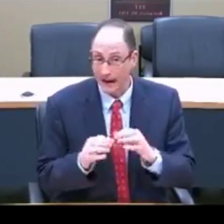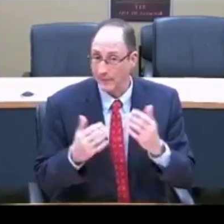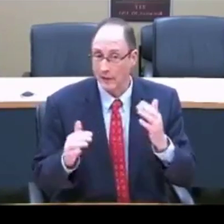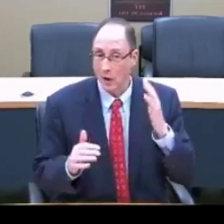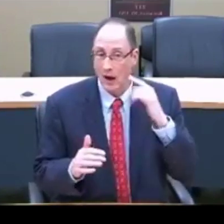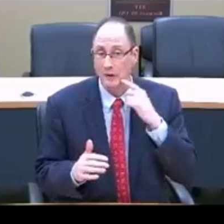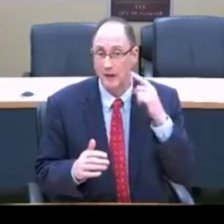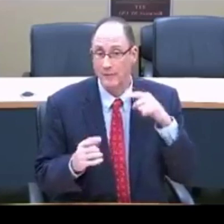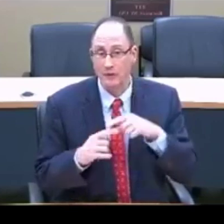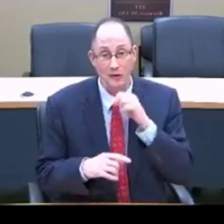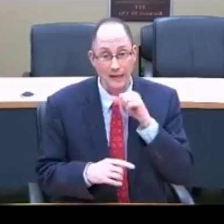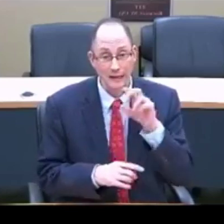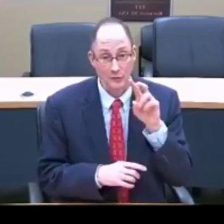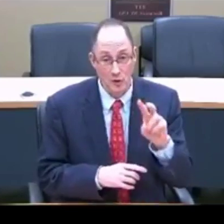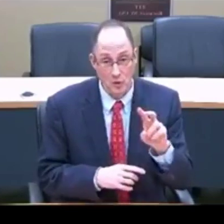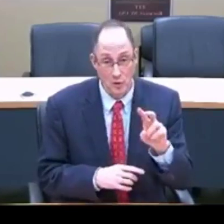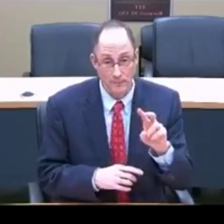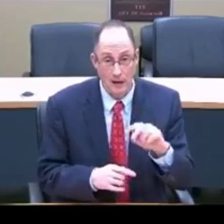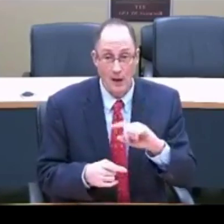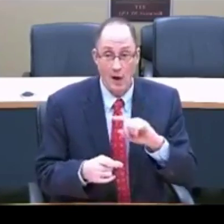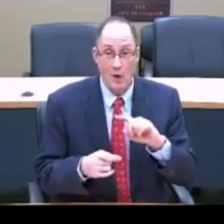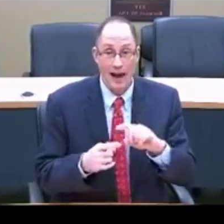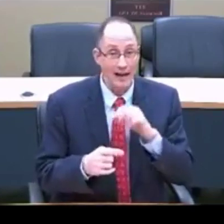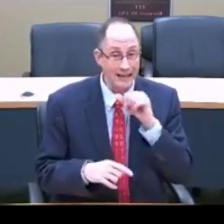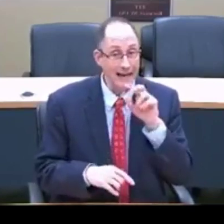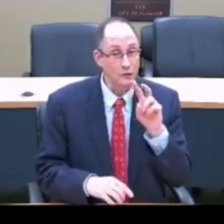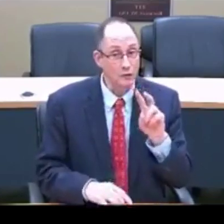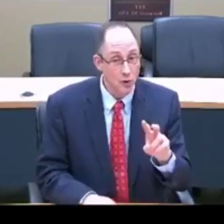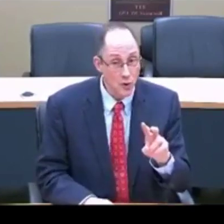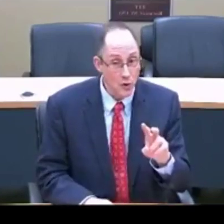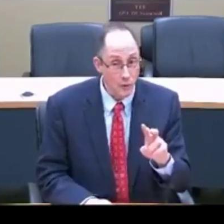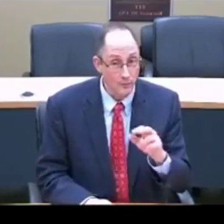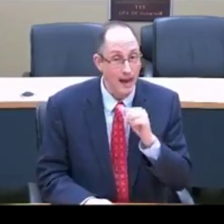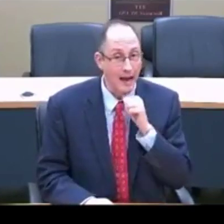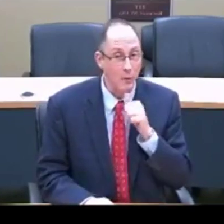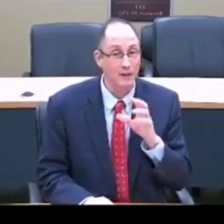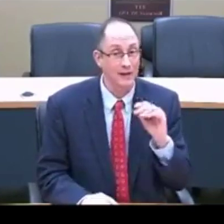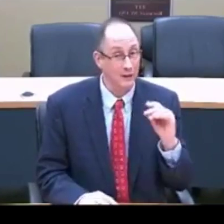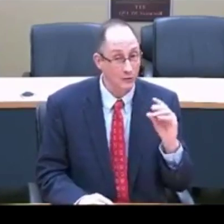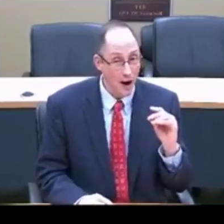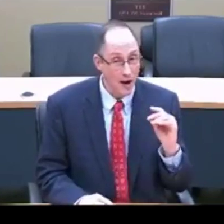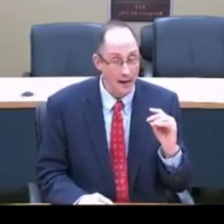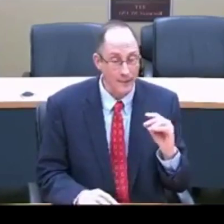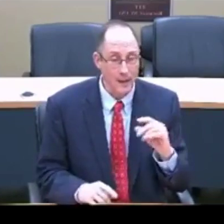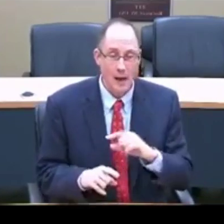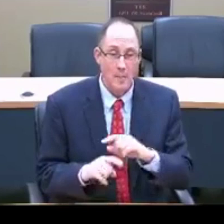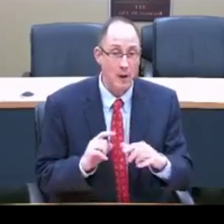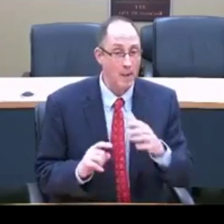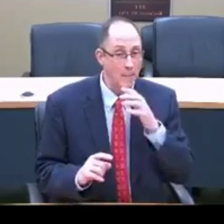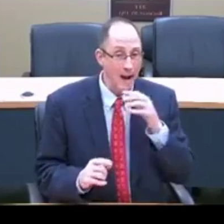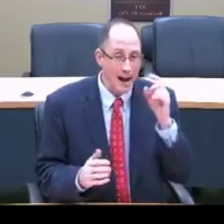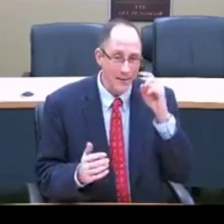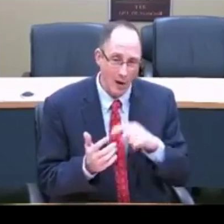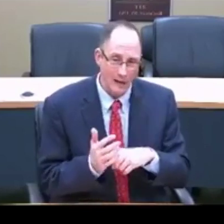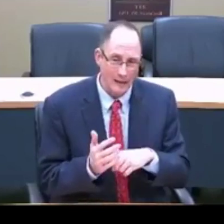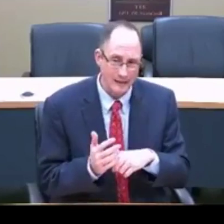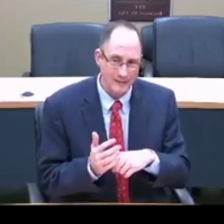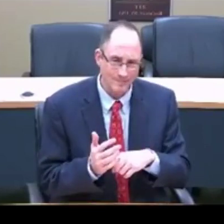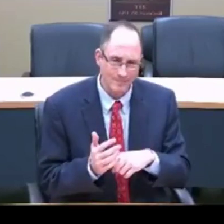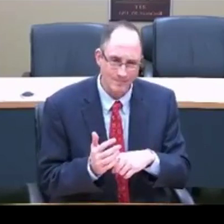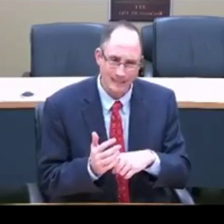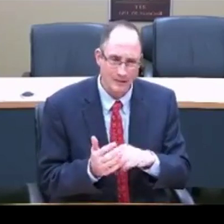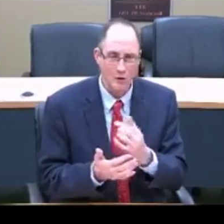family didn't know I was deaf until the age of two. Wow. At the age of two, I wasn't even talking, but my mom noticed